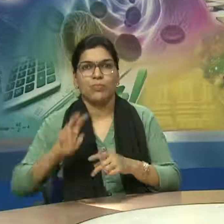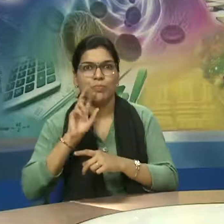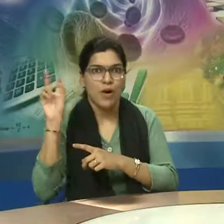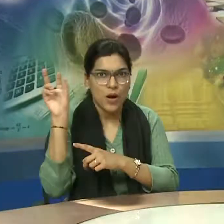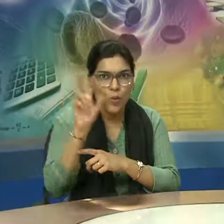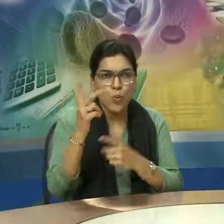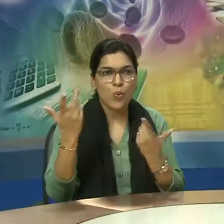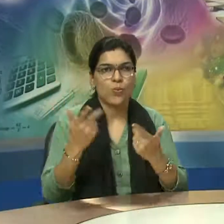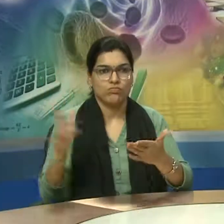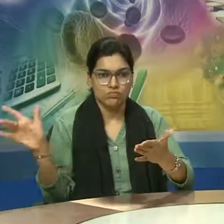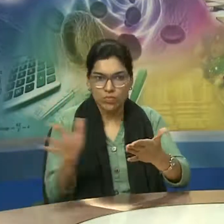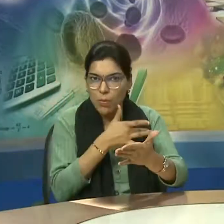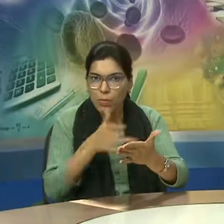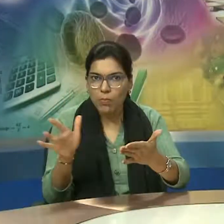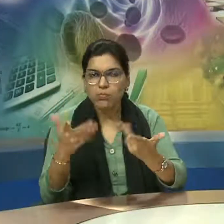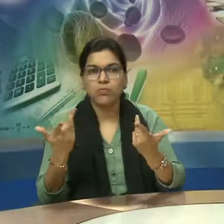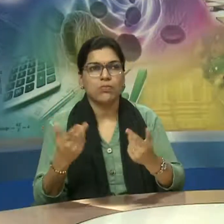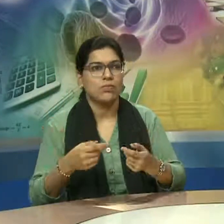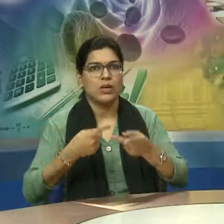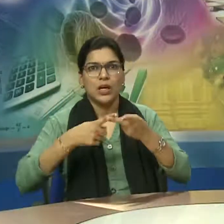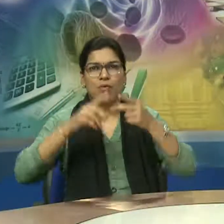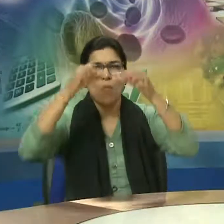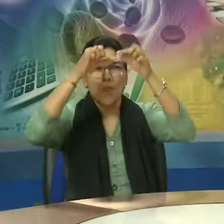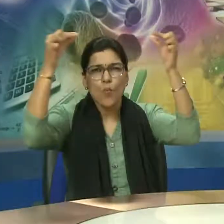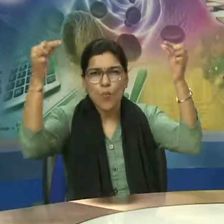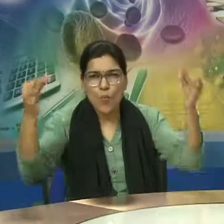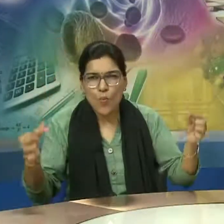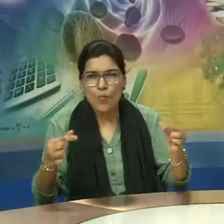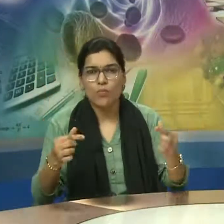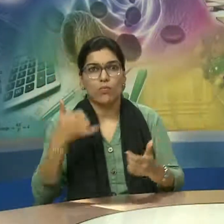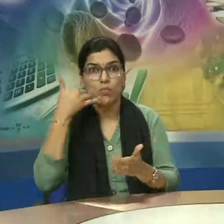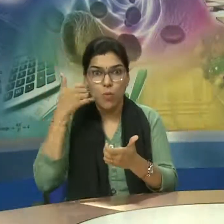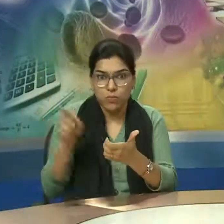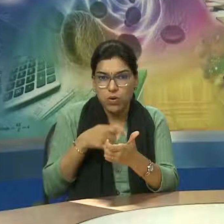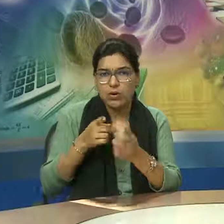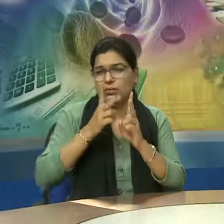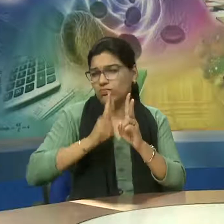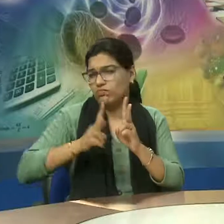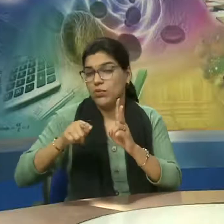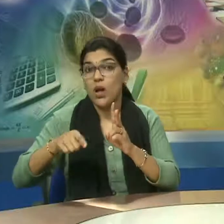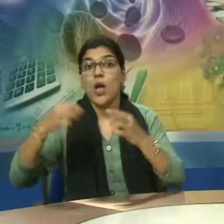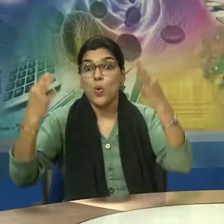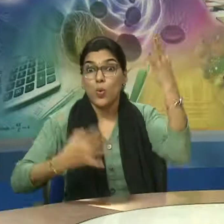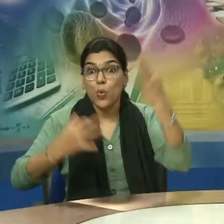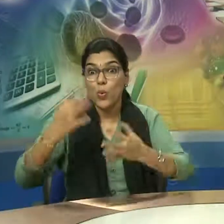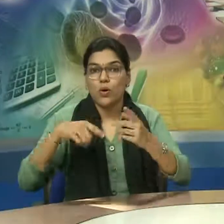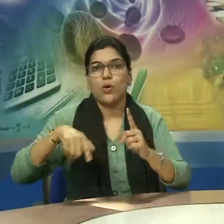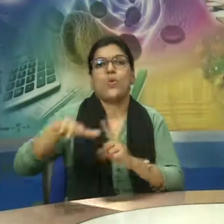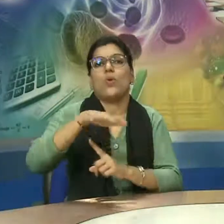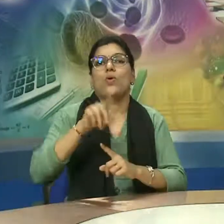Different kinds of technologies such as metro, digital platforms, etc.